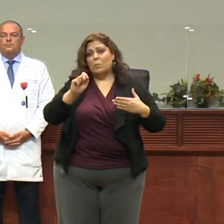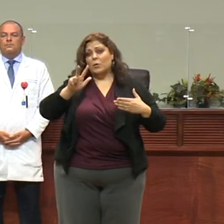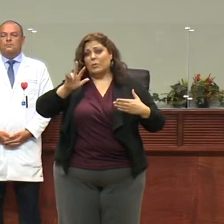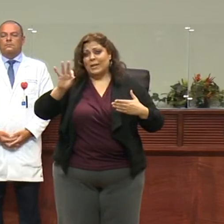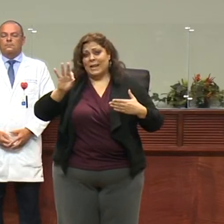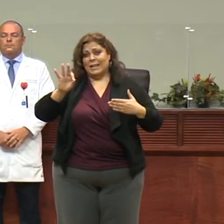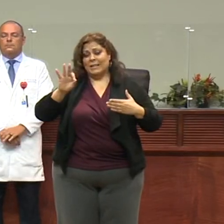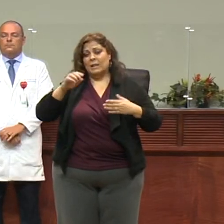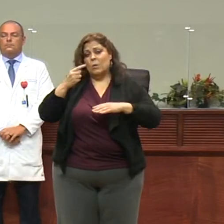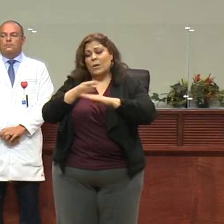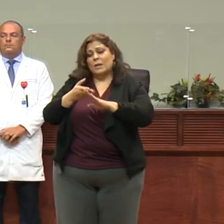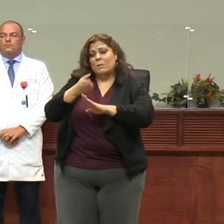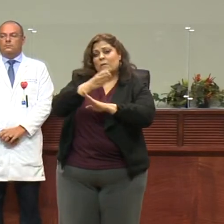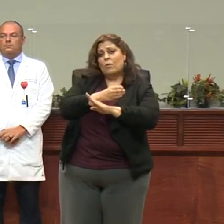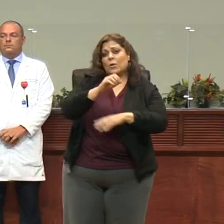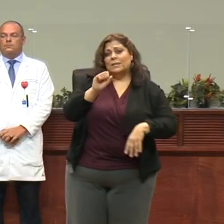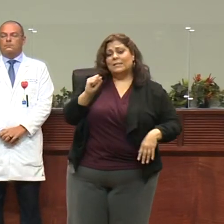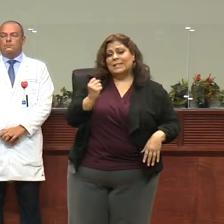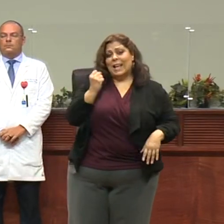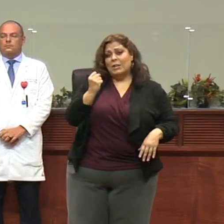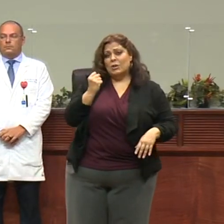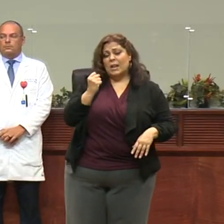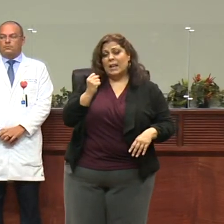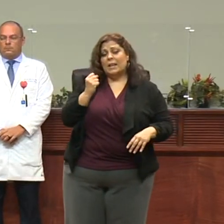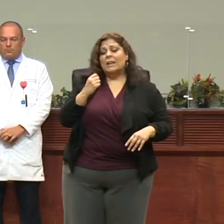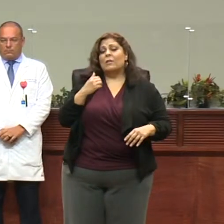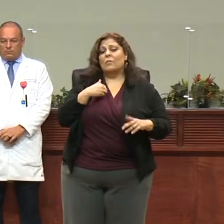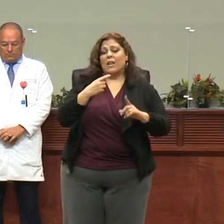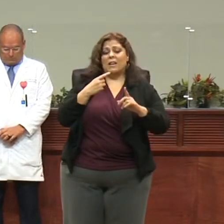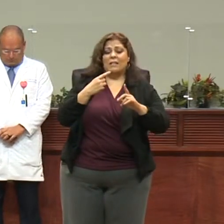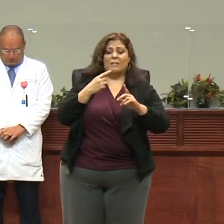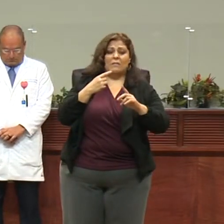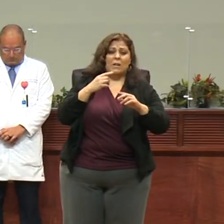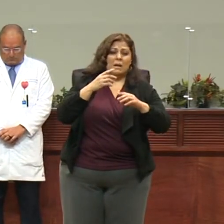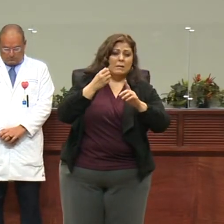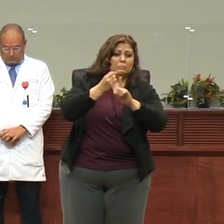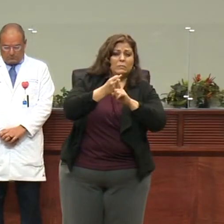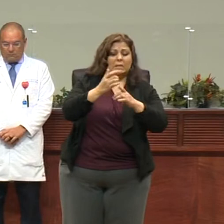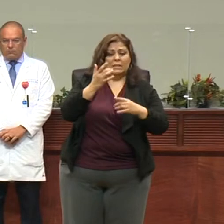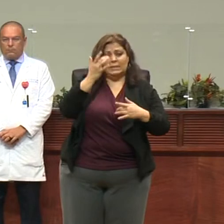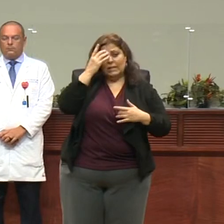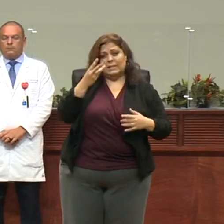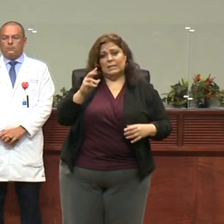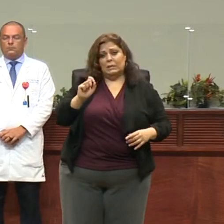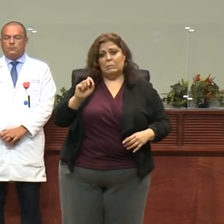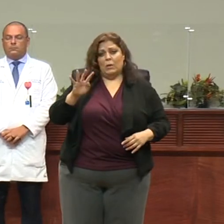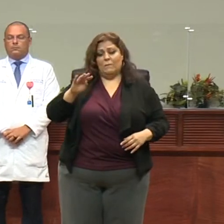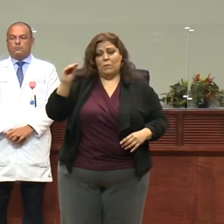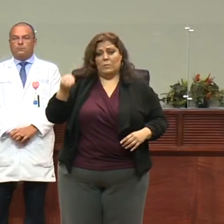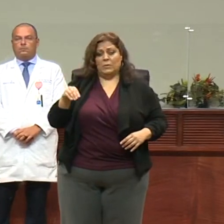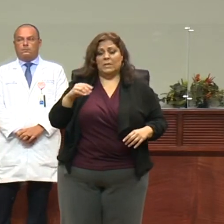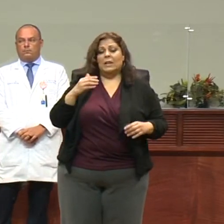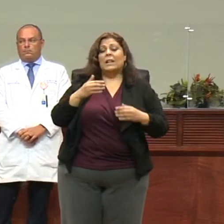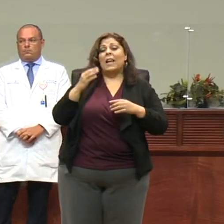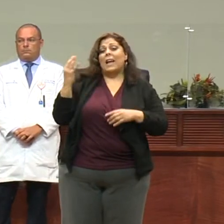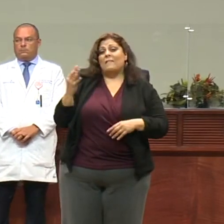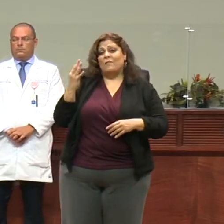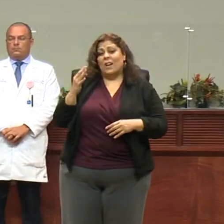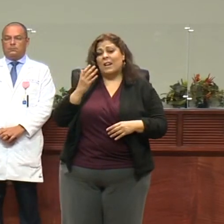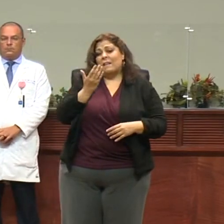that, Saturday, our positivity rate was 16.4, and the day before that, our positivity rate